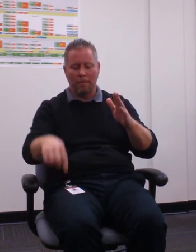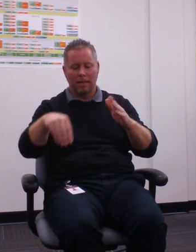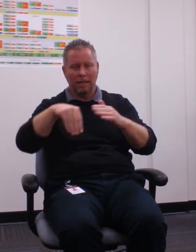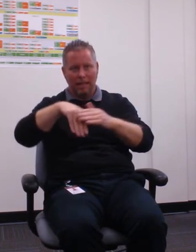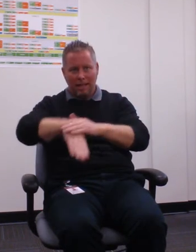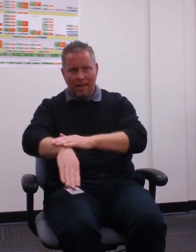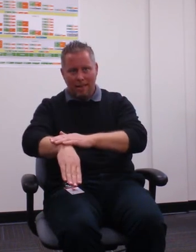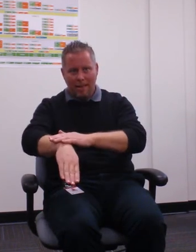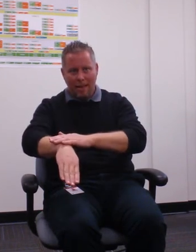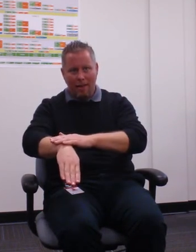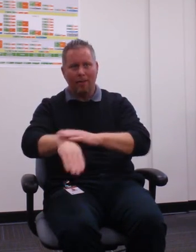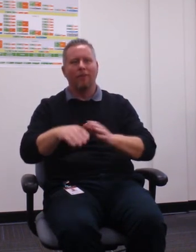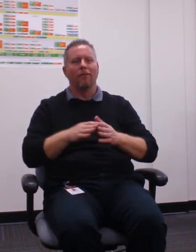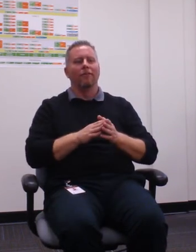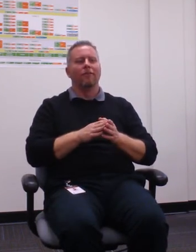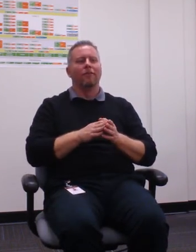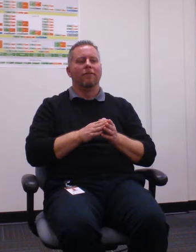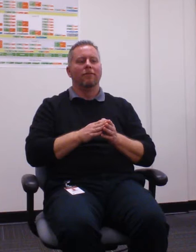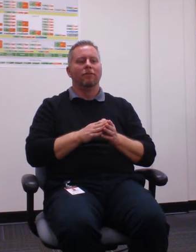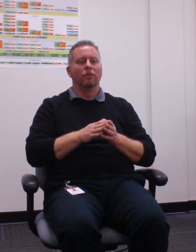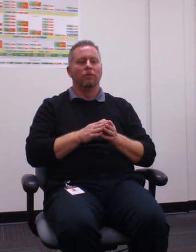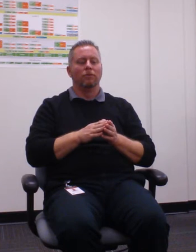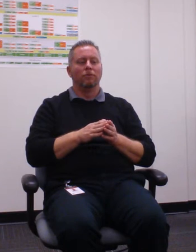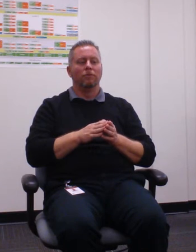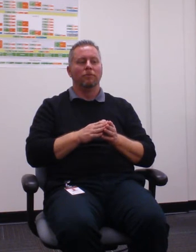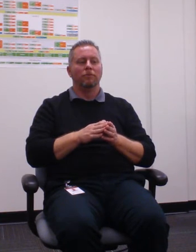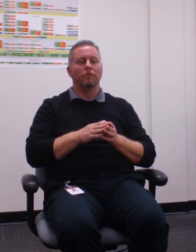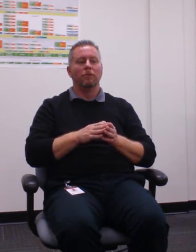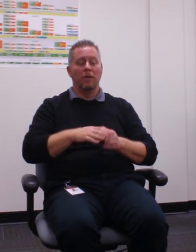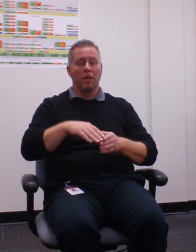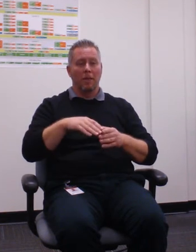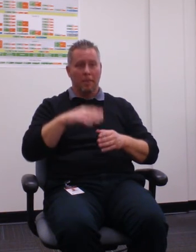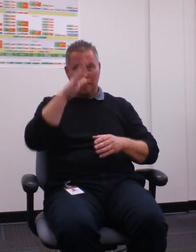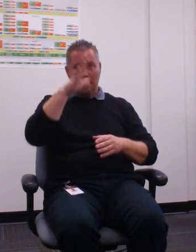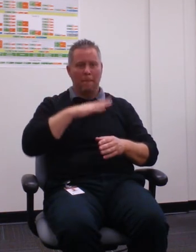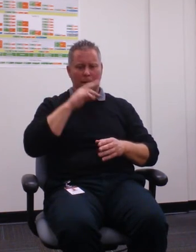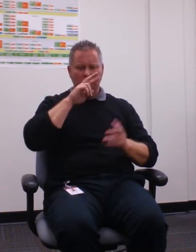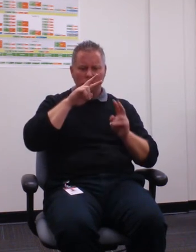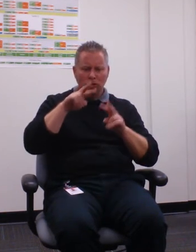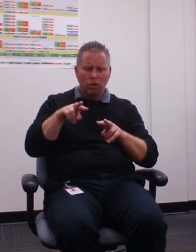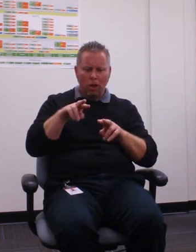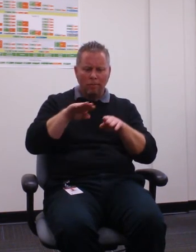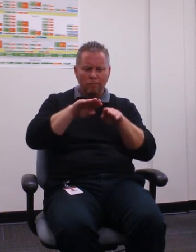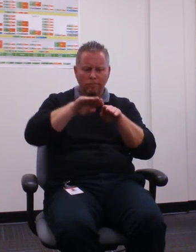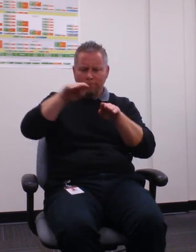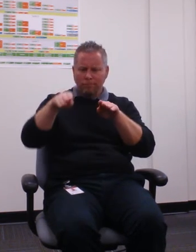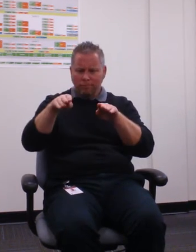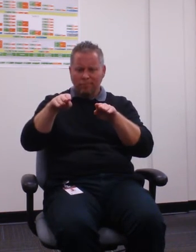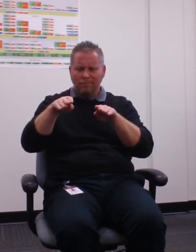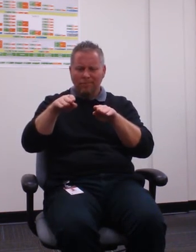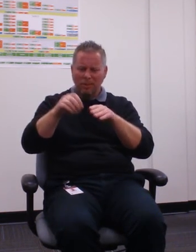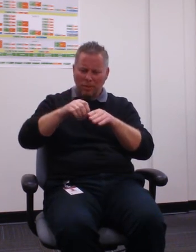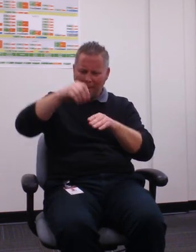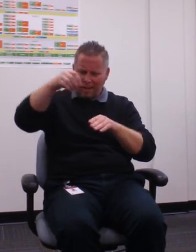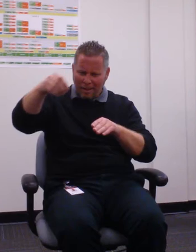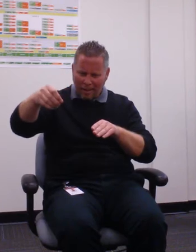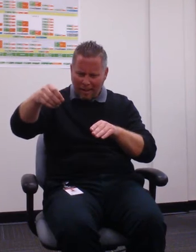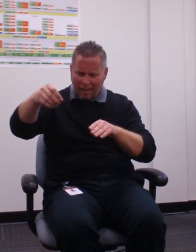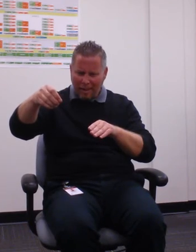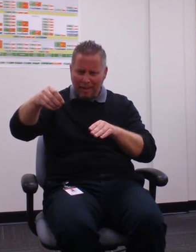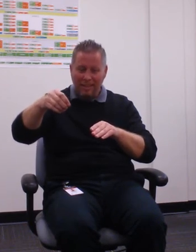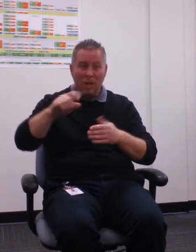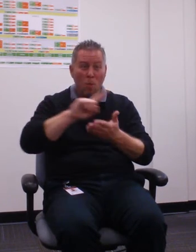carpet is cut. And he saw like a lump, and he raised it up. And this probably took a week and a